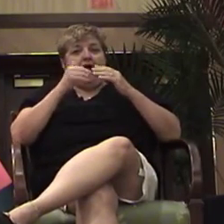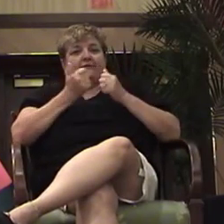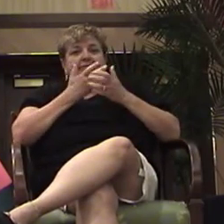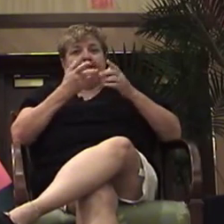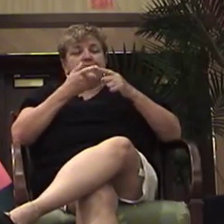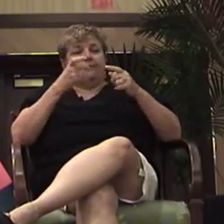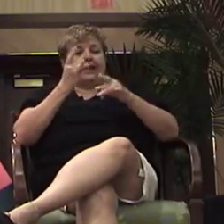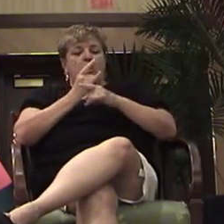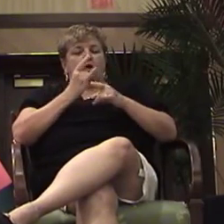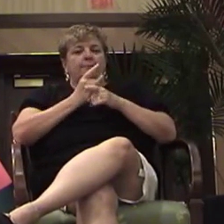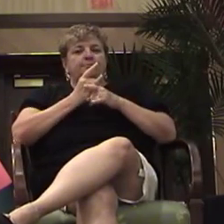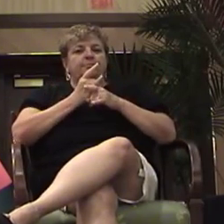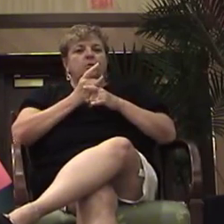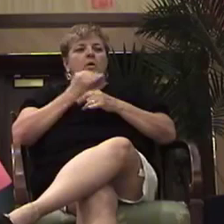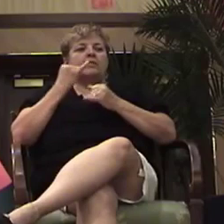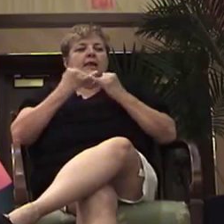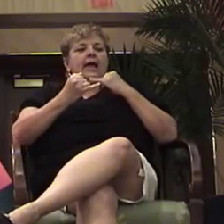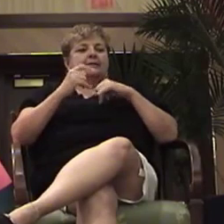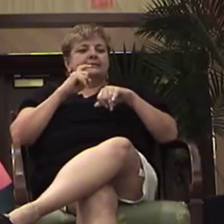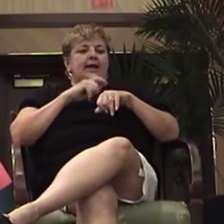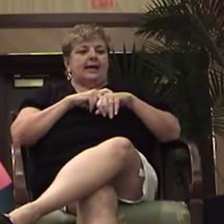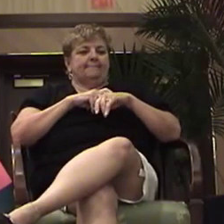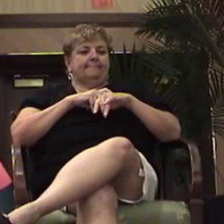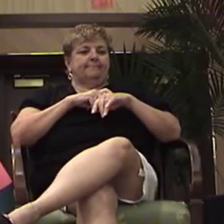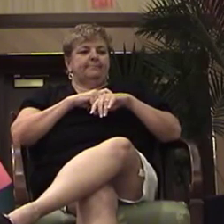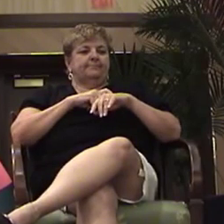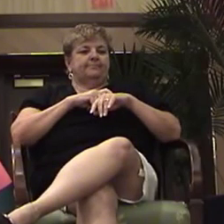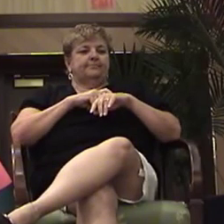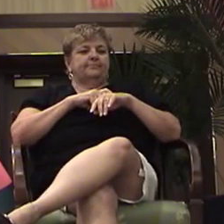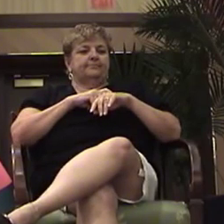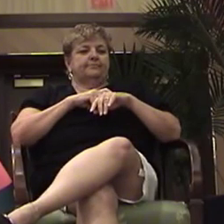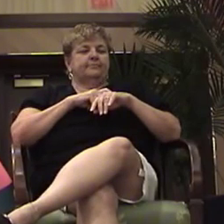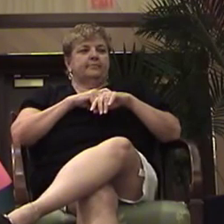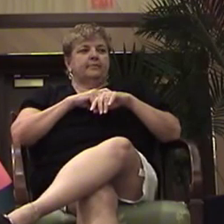This last drunk that I had, the 6 weeks drunk,